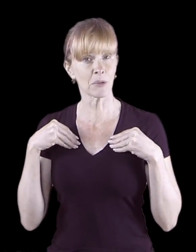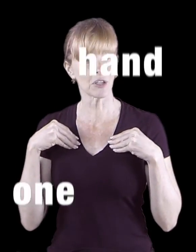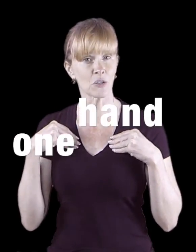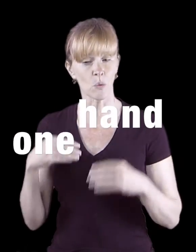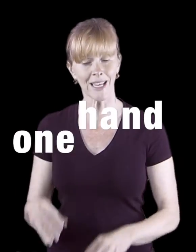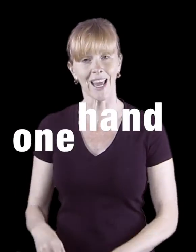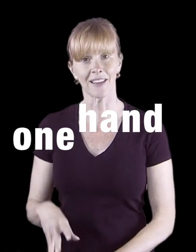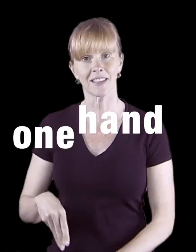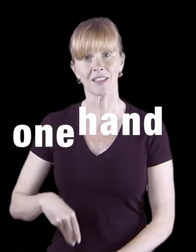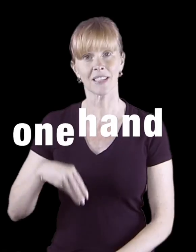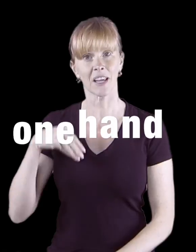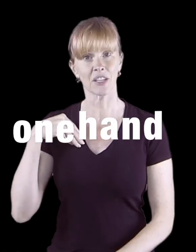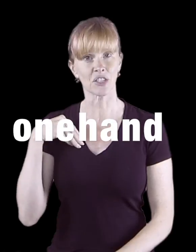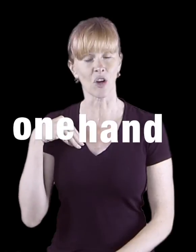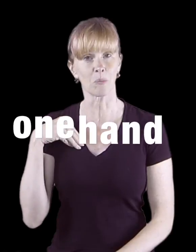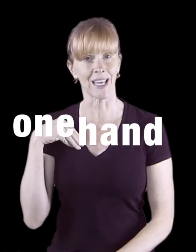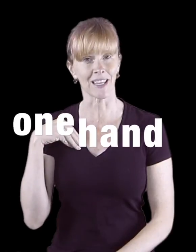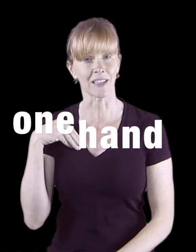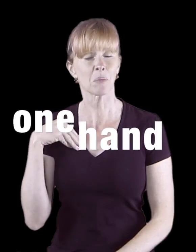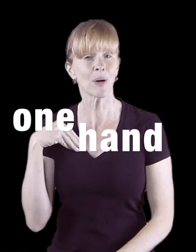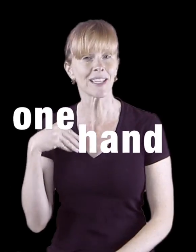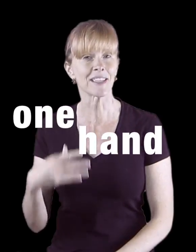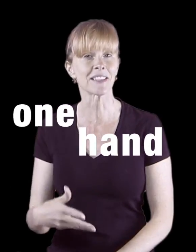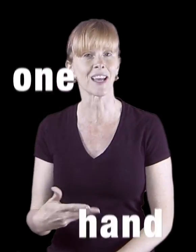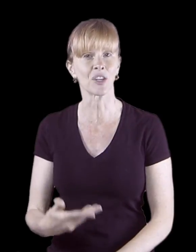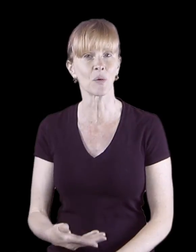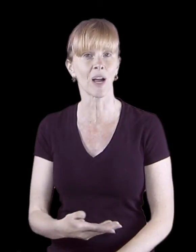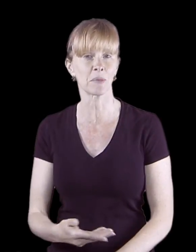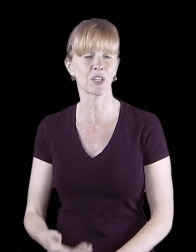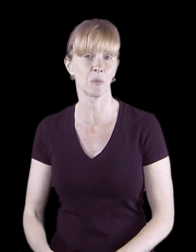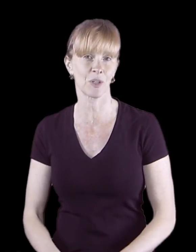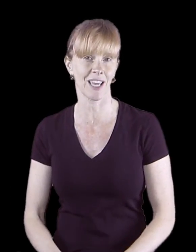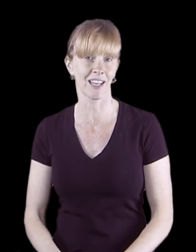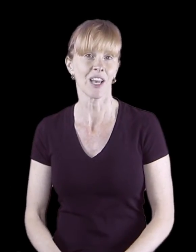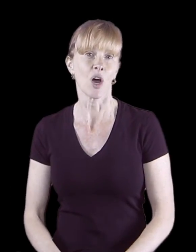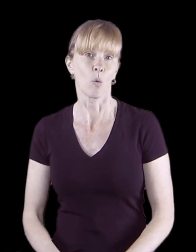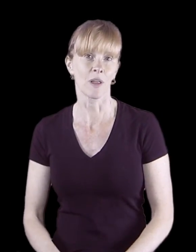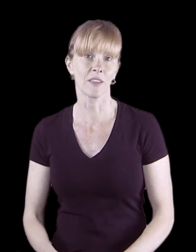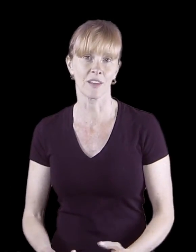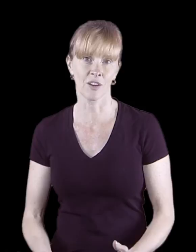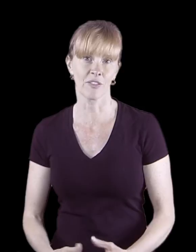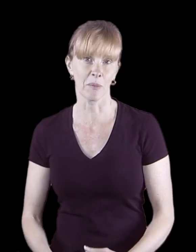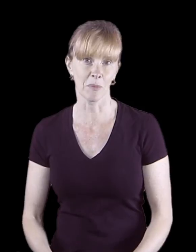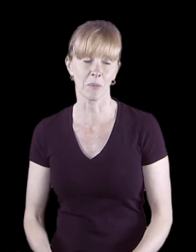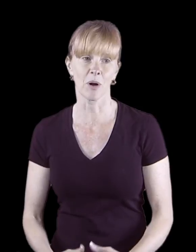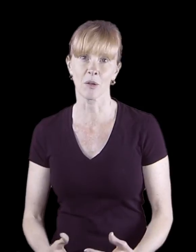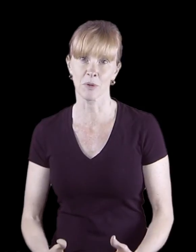to use one hand, then they could just go blanket. The point is that you are able to communicate with your family member or the person